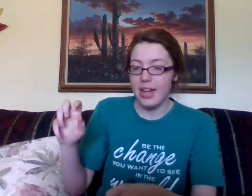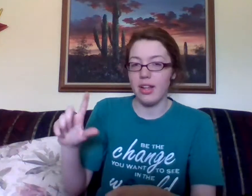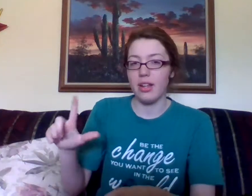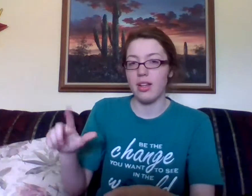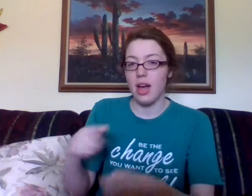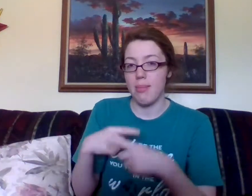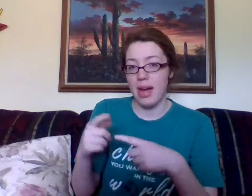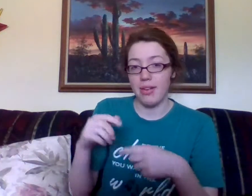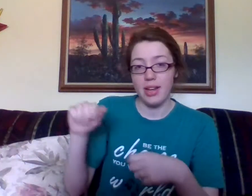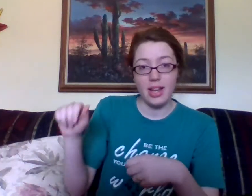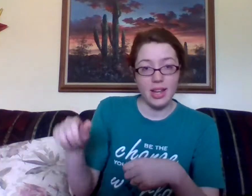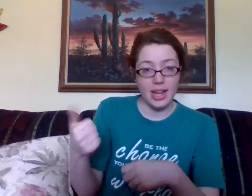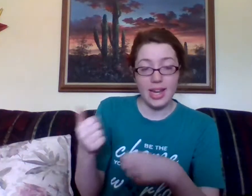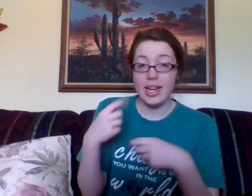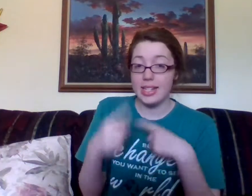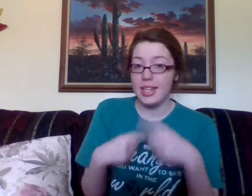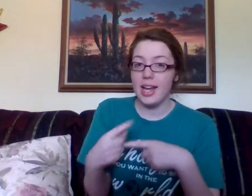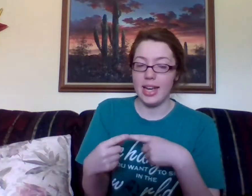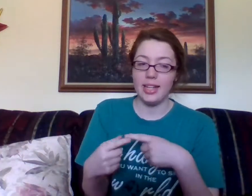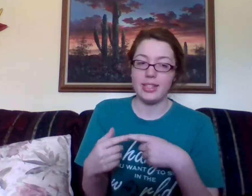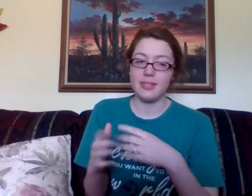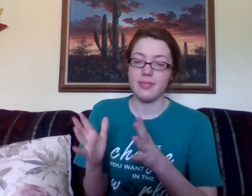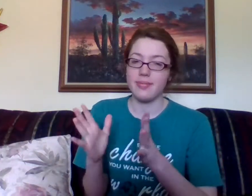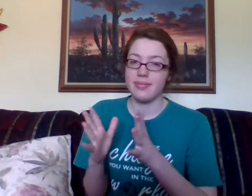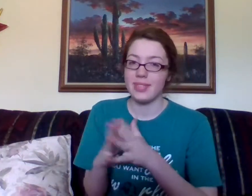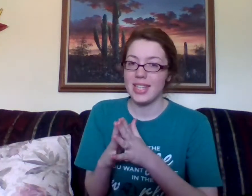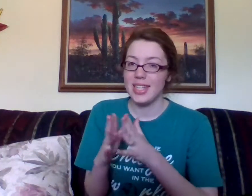detail about any sign,